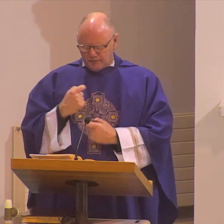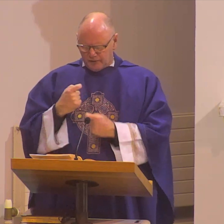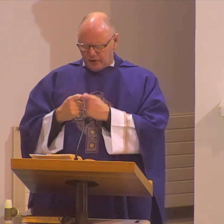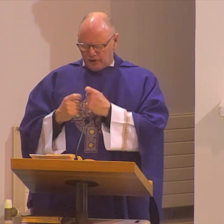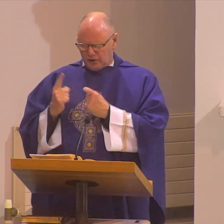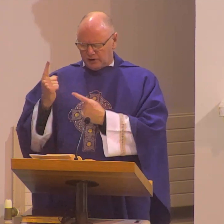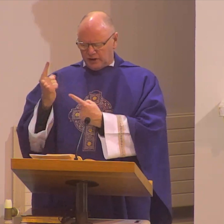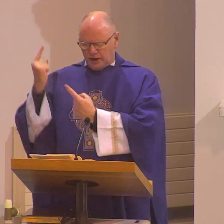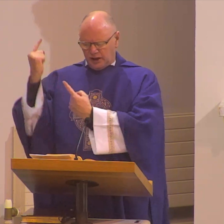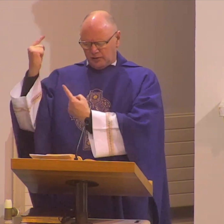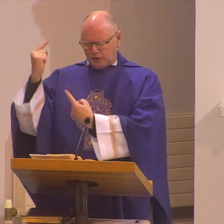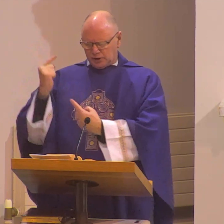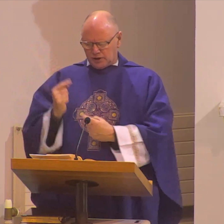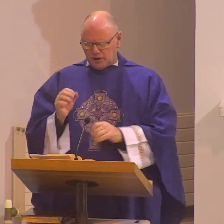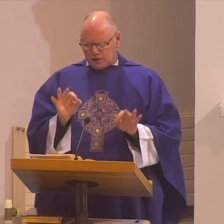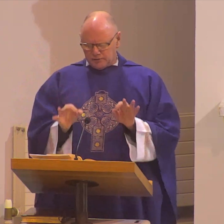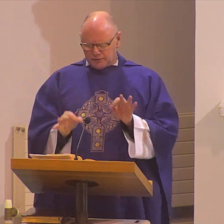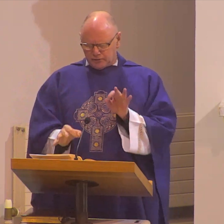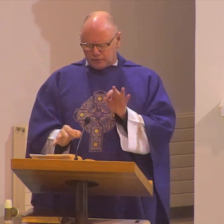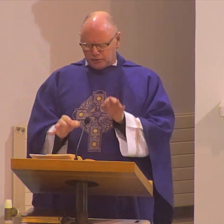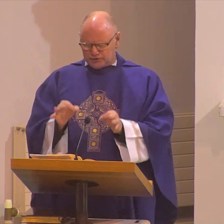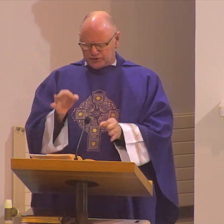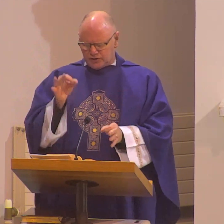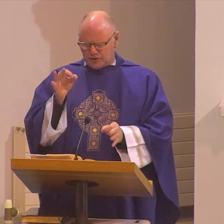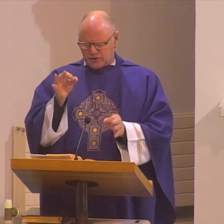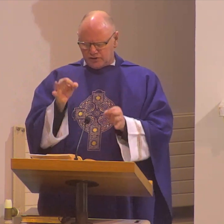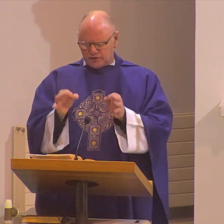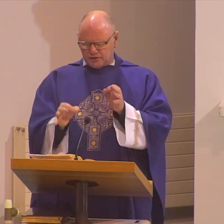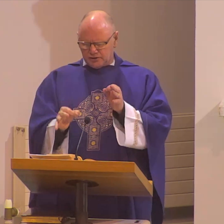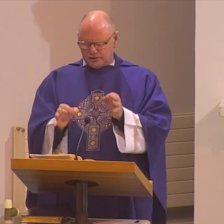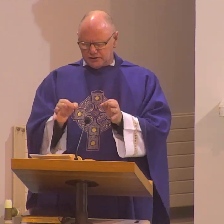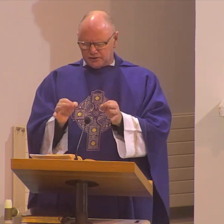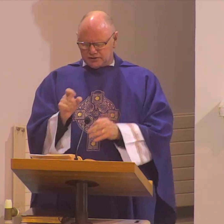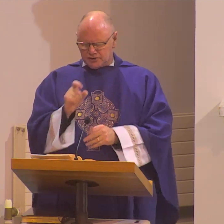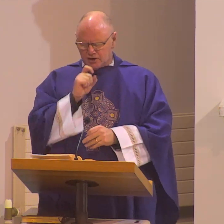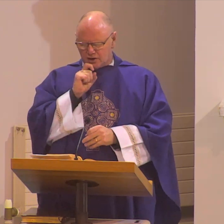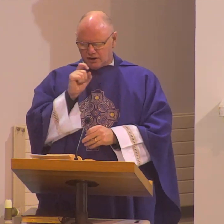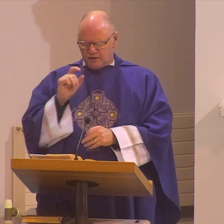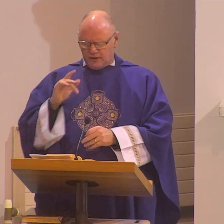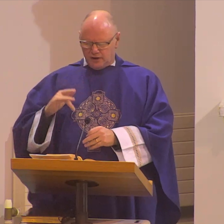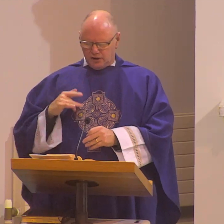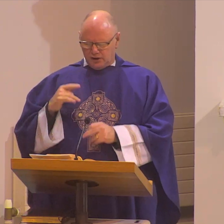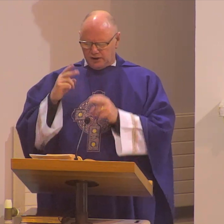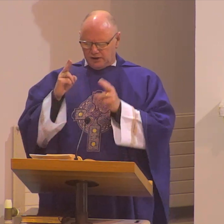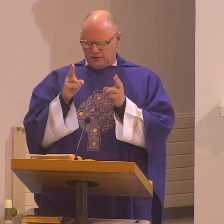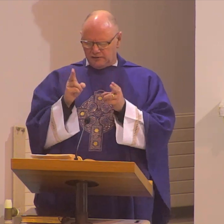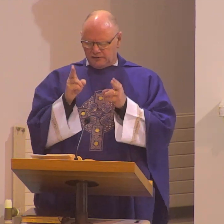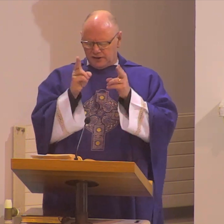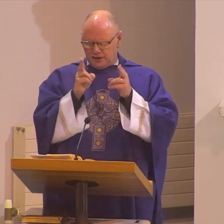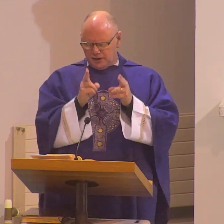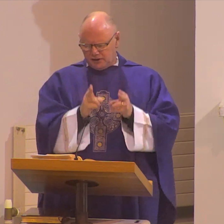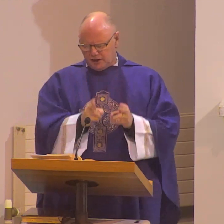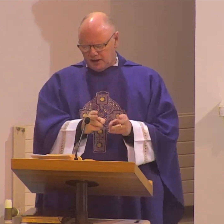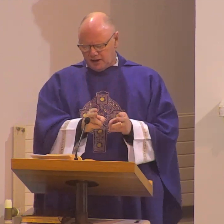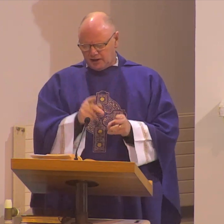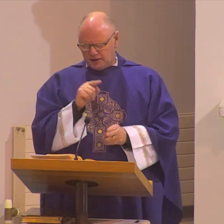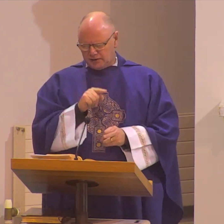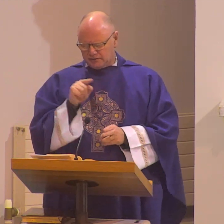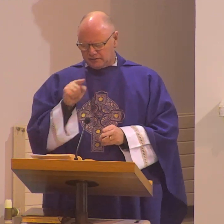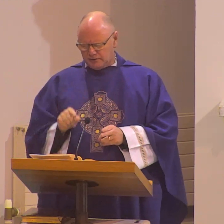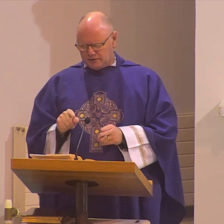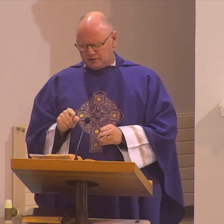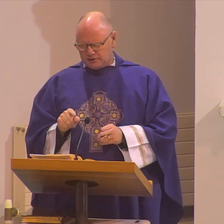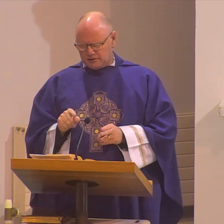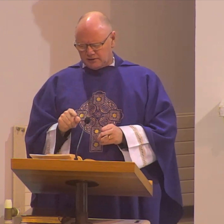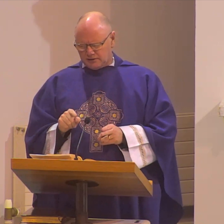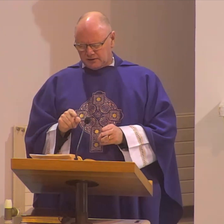From there he will come to judge the living and